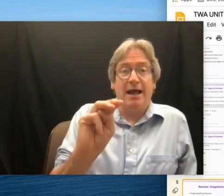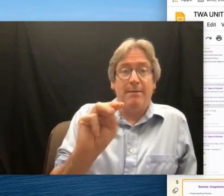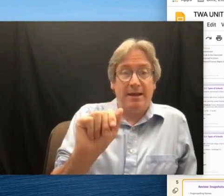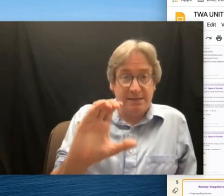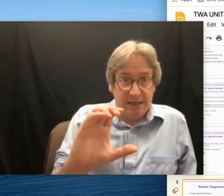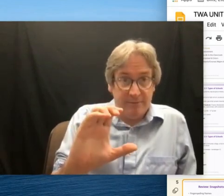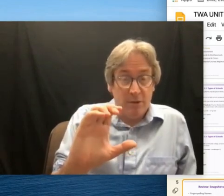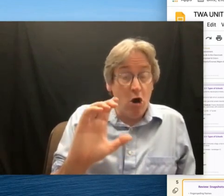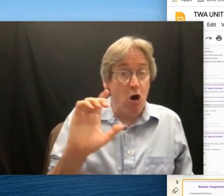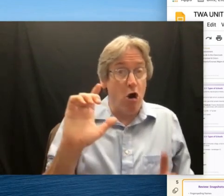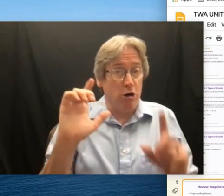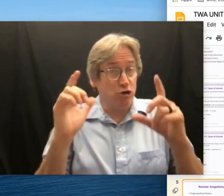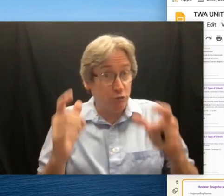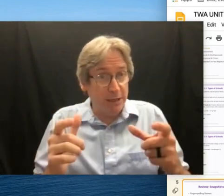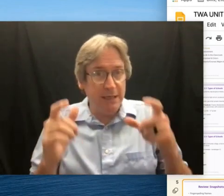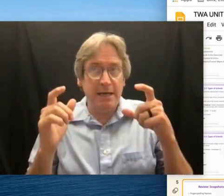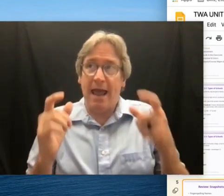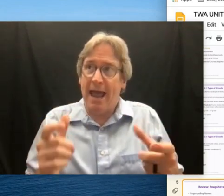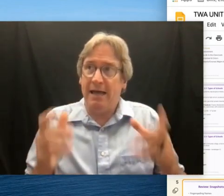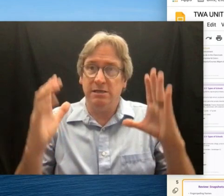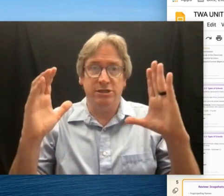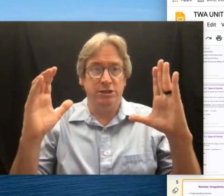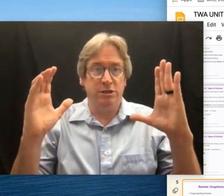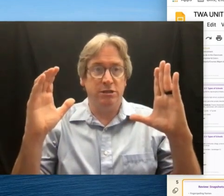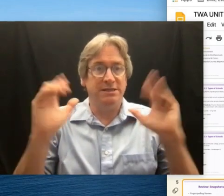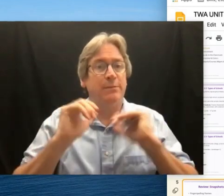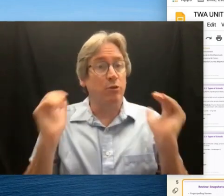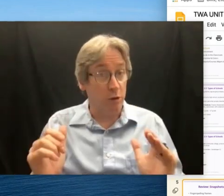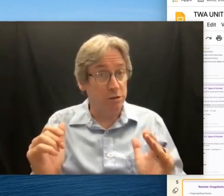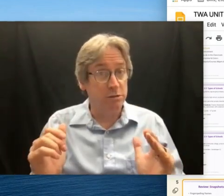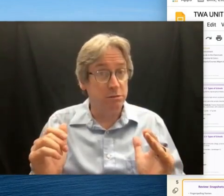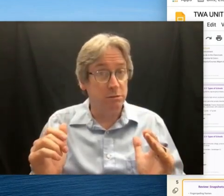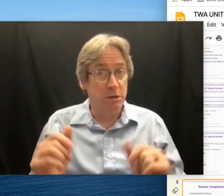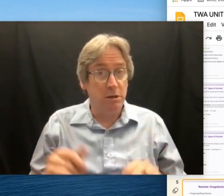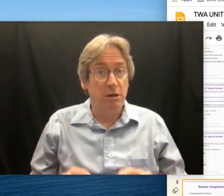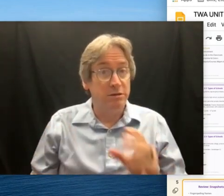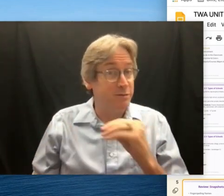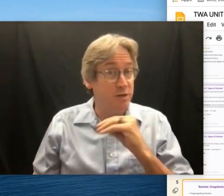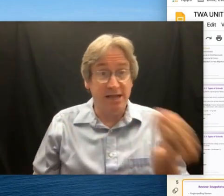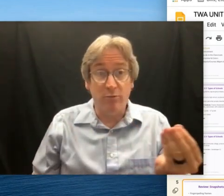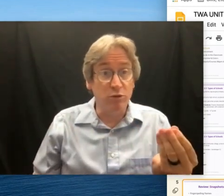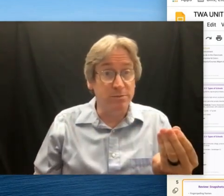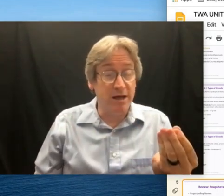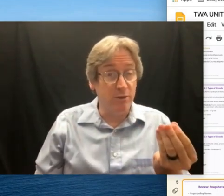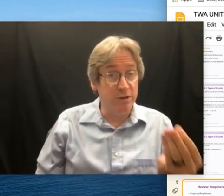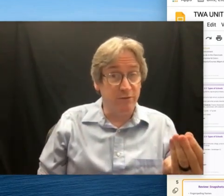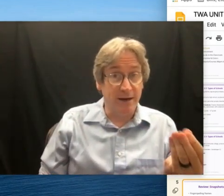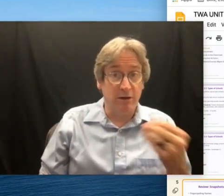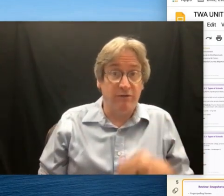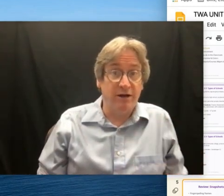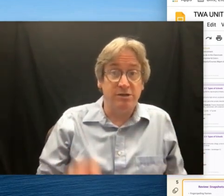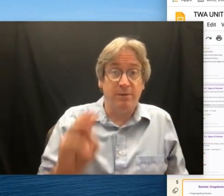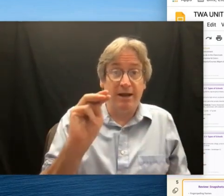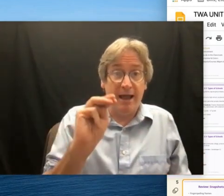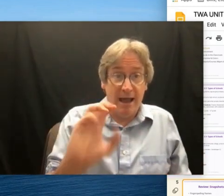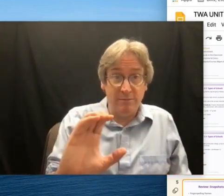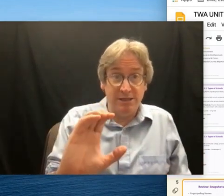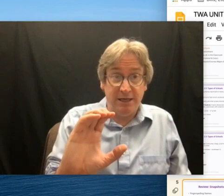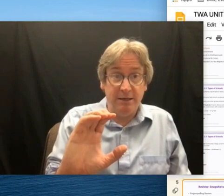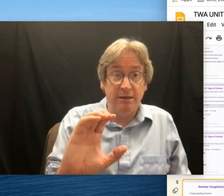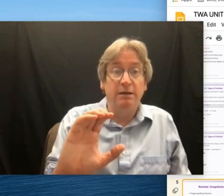MC and MAC are treated as separate words. So the same rules apply that we use for regular